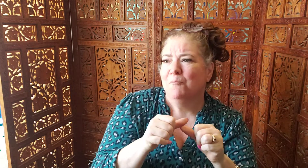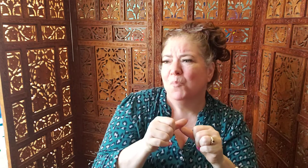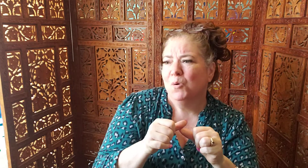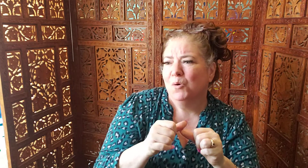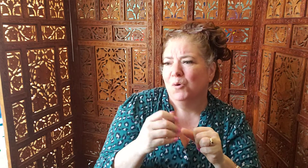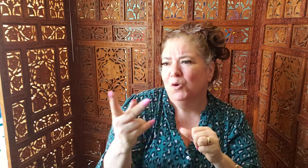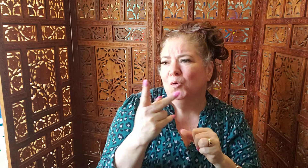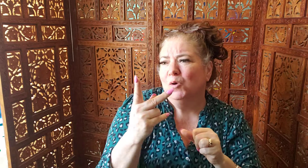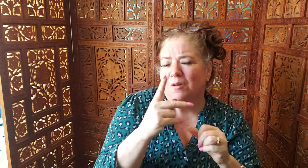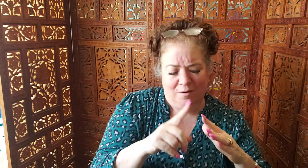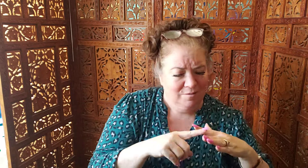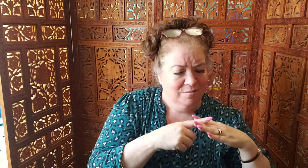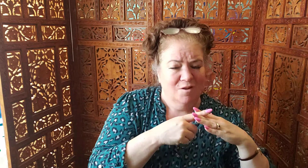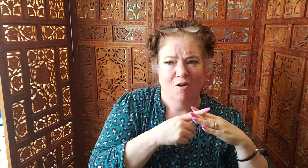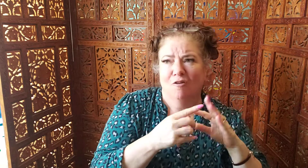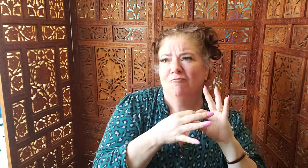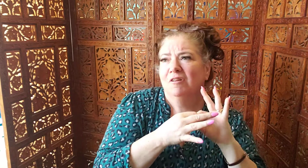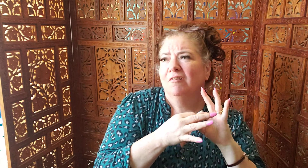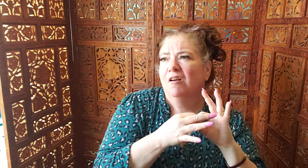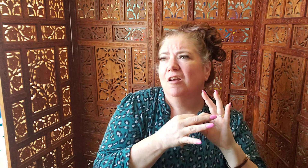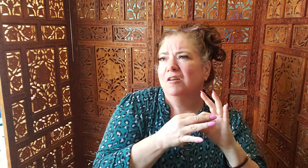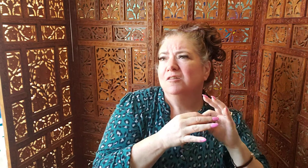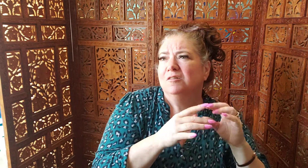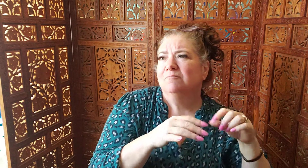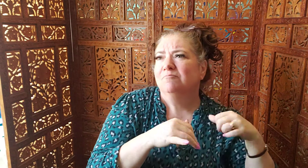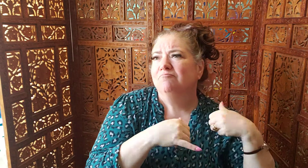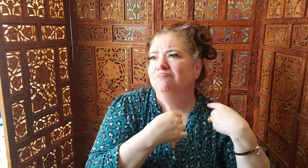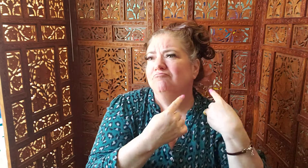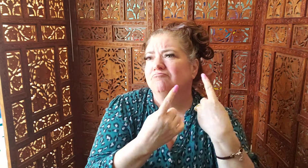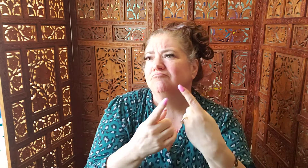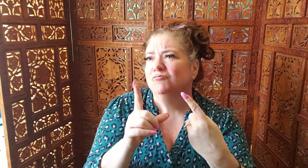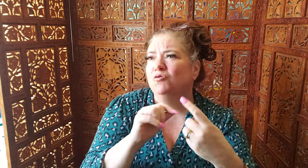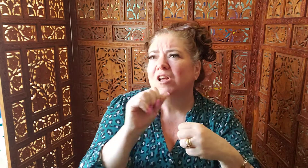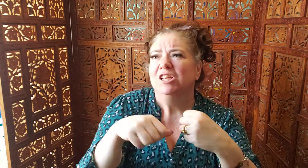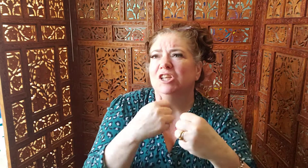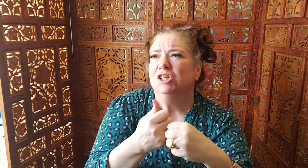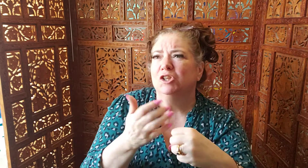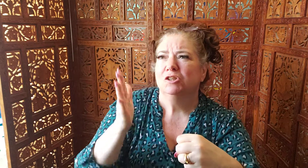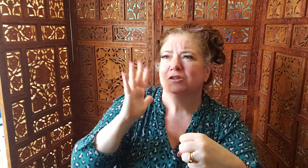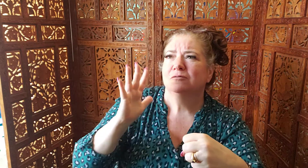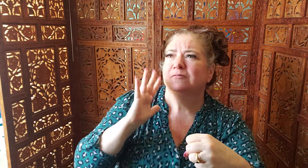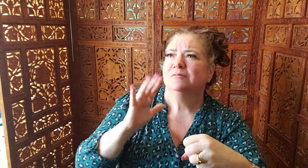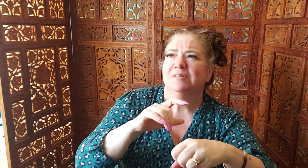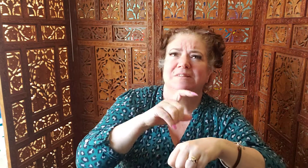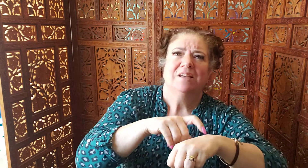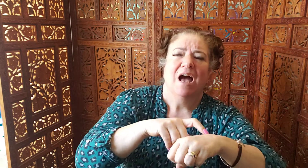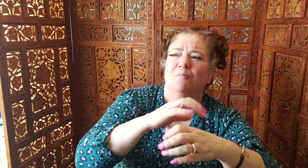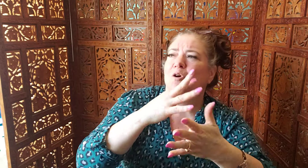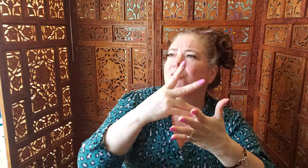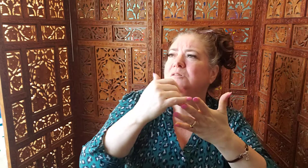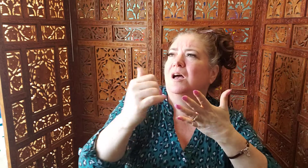remember. Though the time tumbles by, there is one thing that I